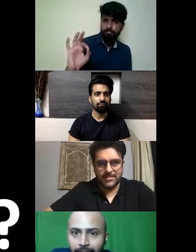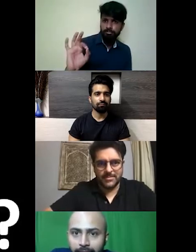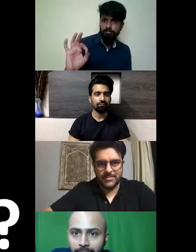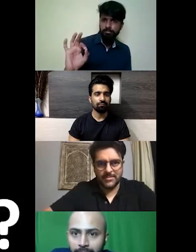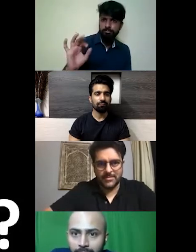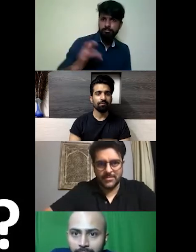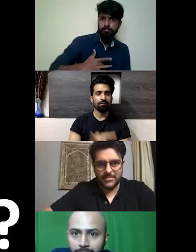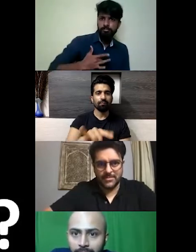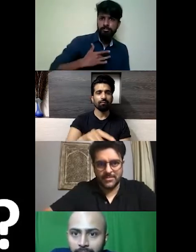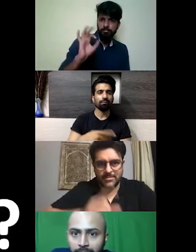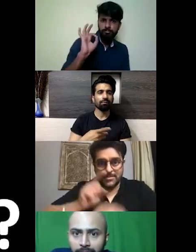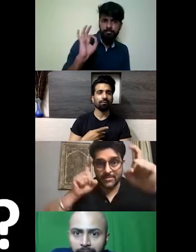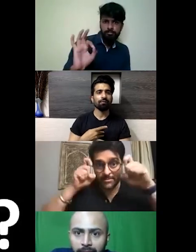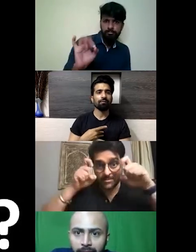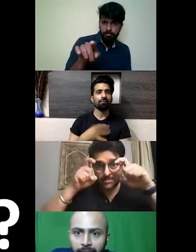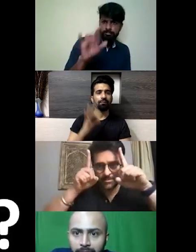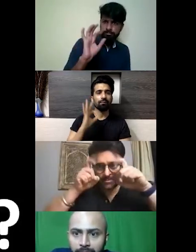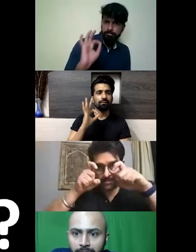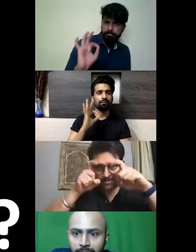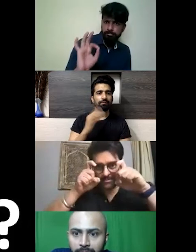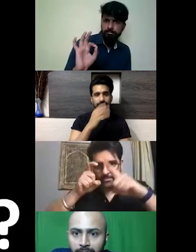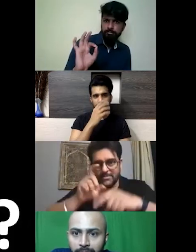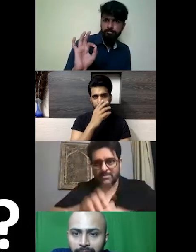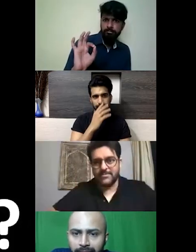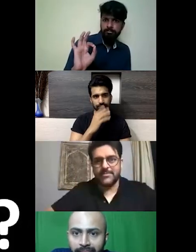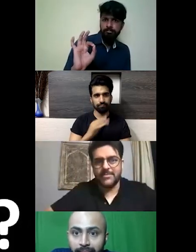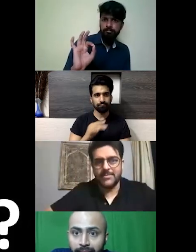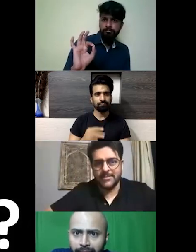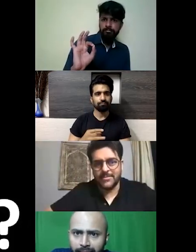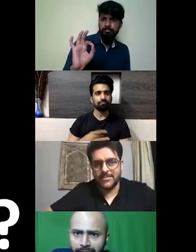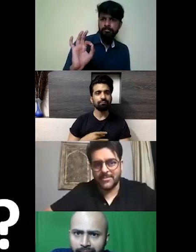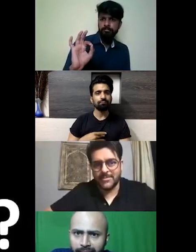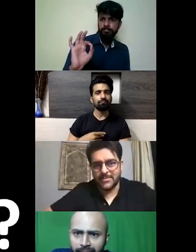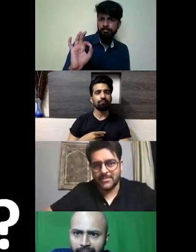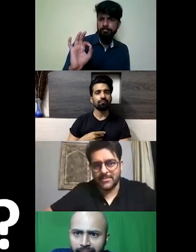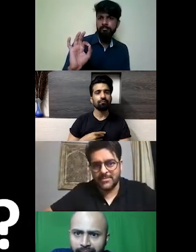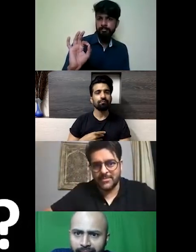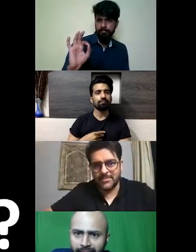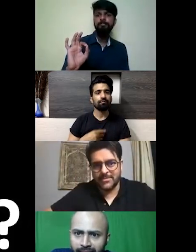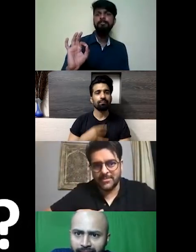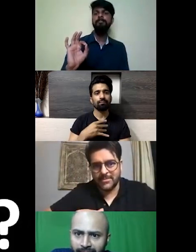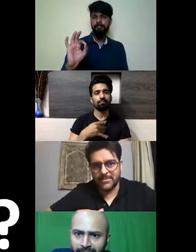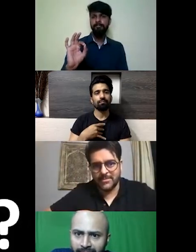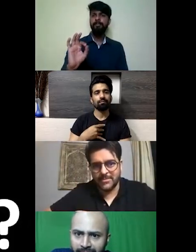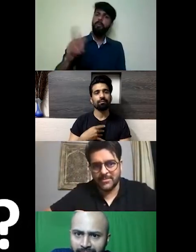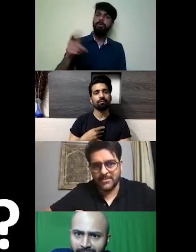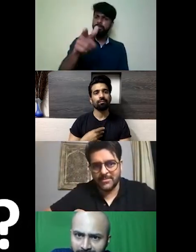You okay? You okay? Or you okay?